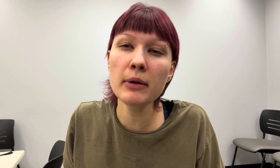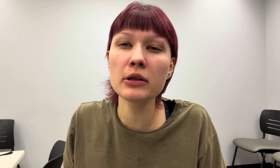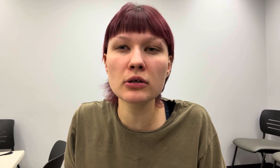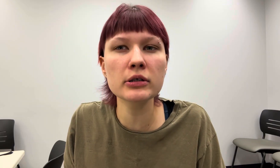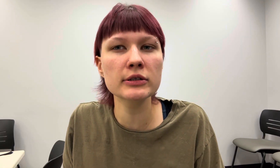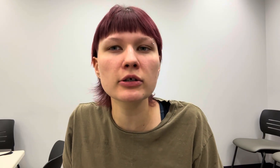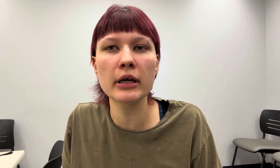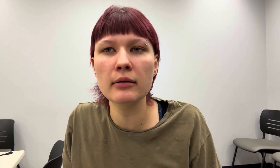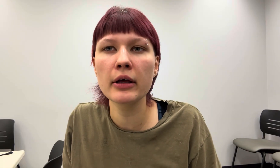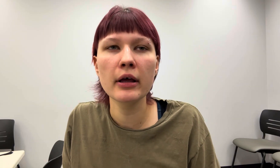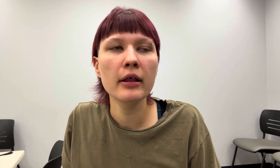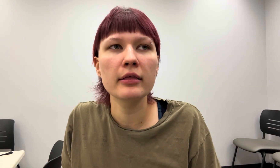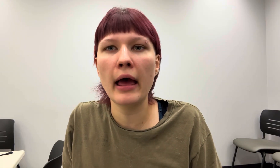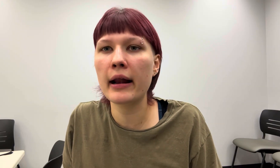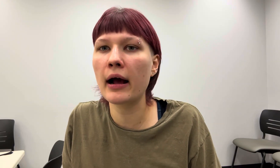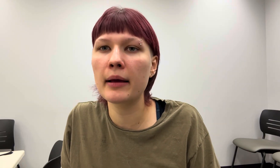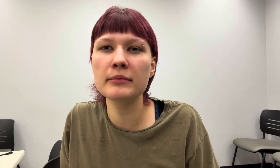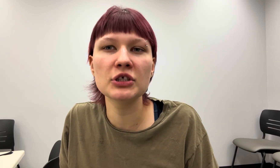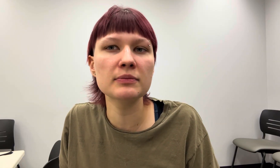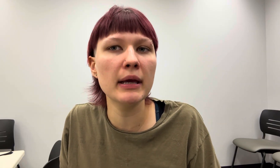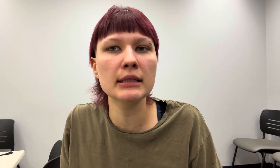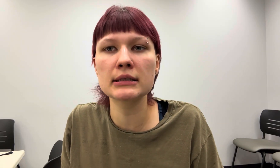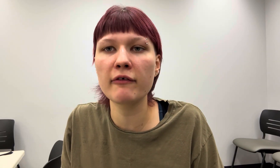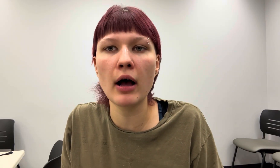little concerning that I'm just making stuff up.